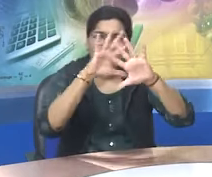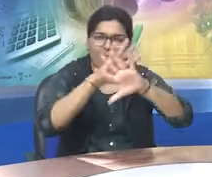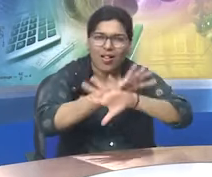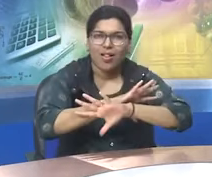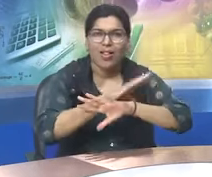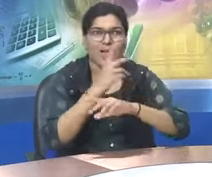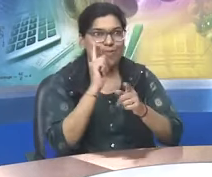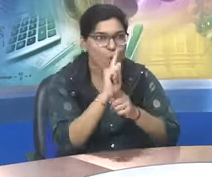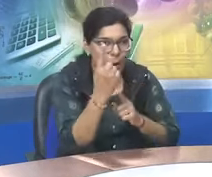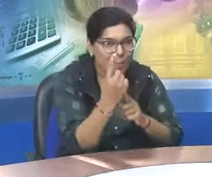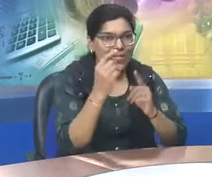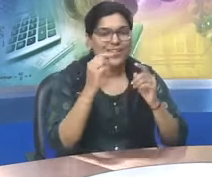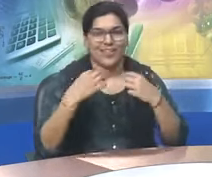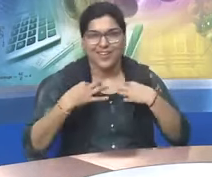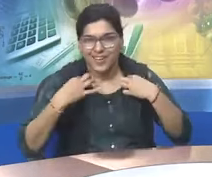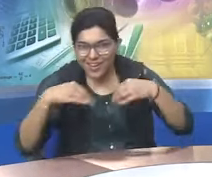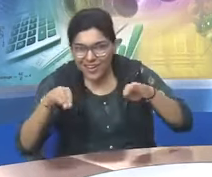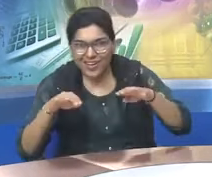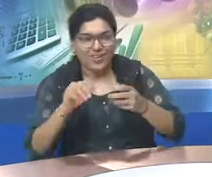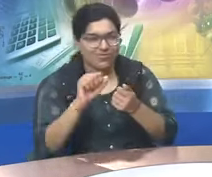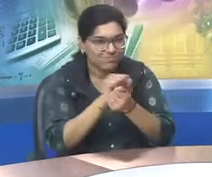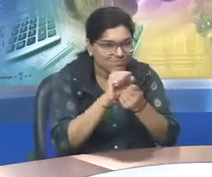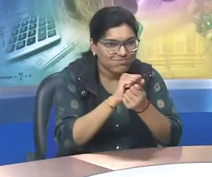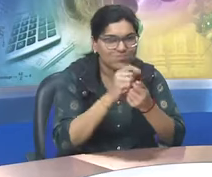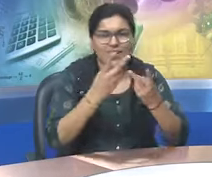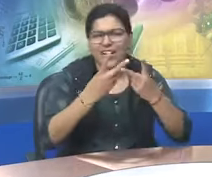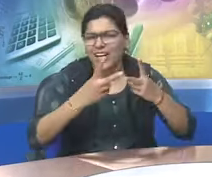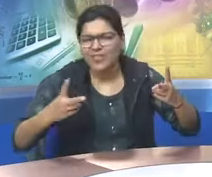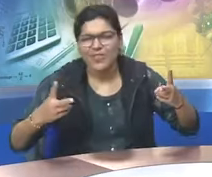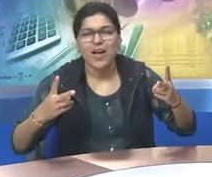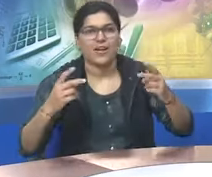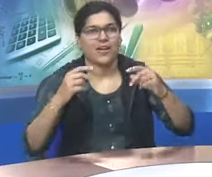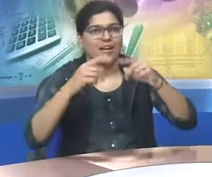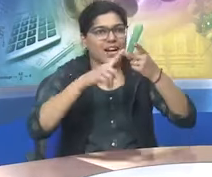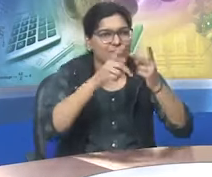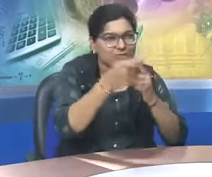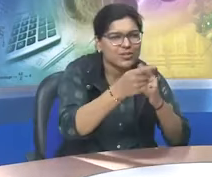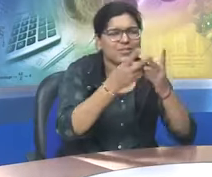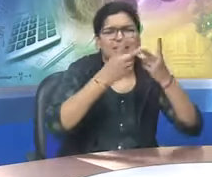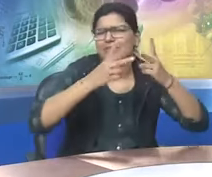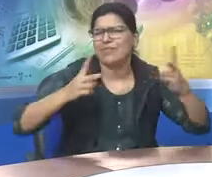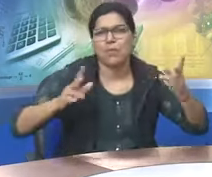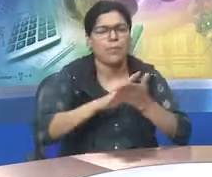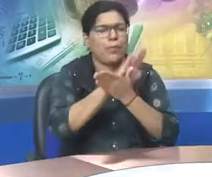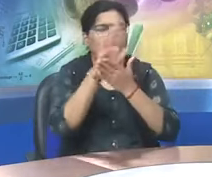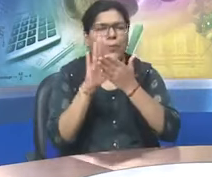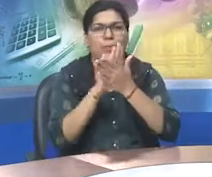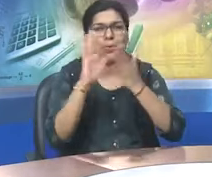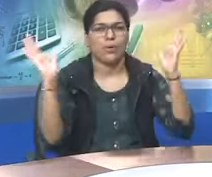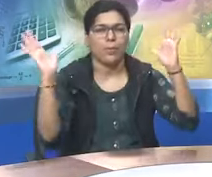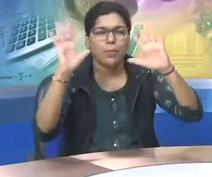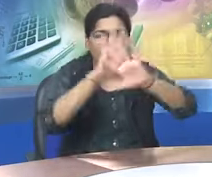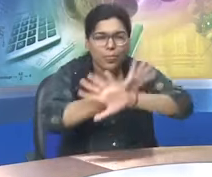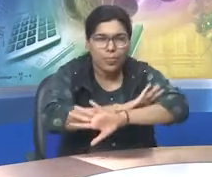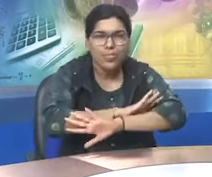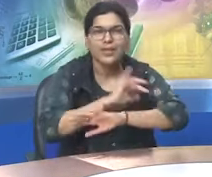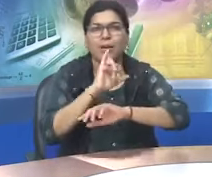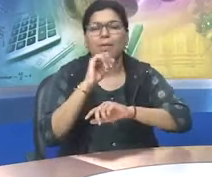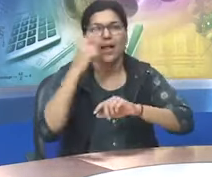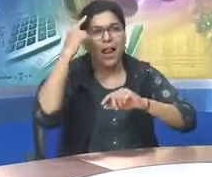her grandmother passes away, all the things of the house,